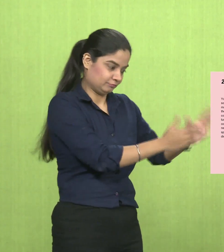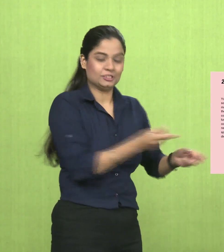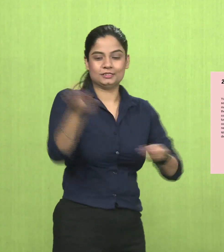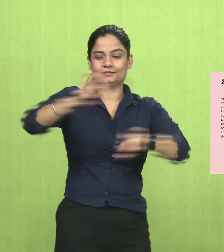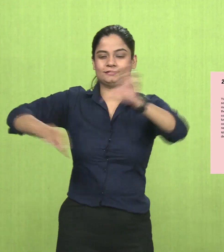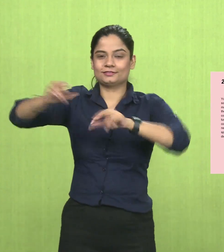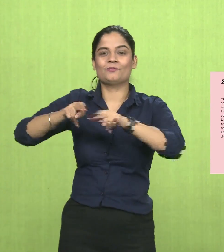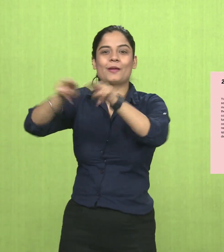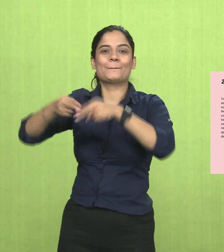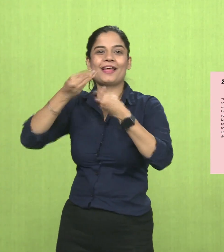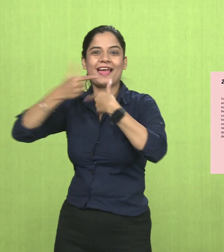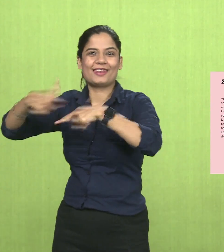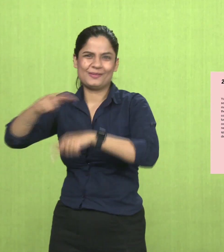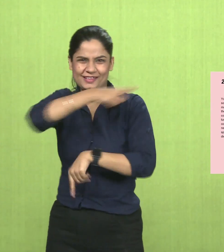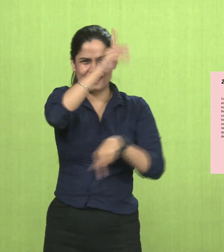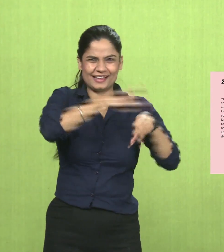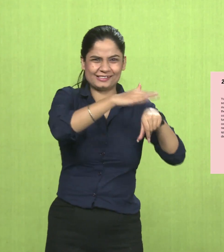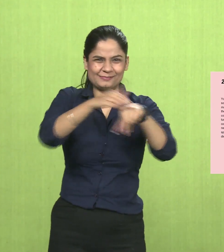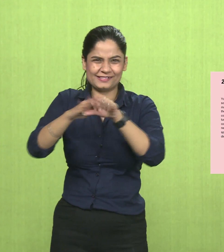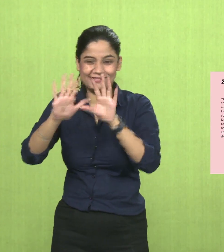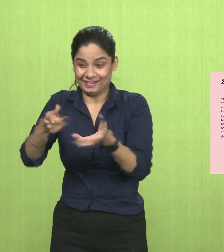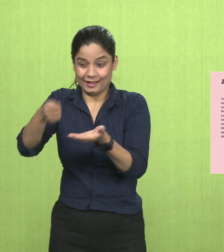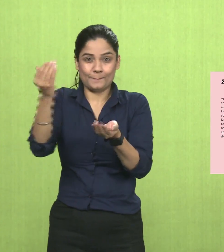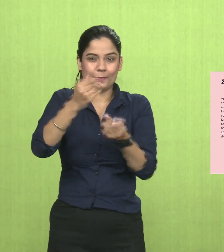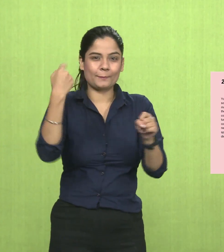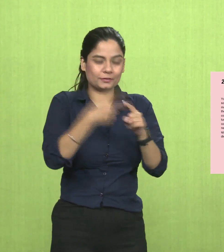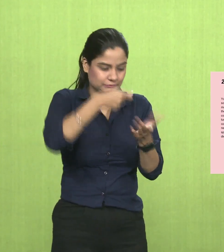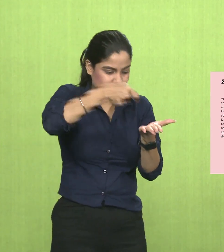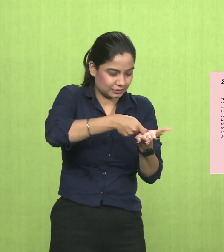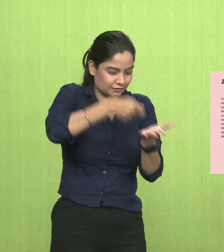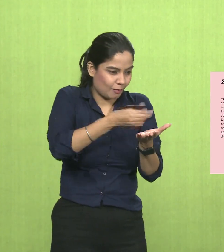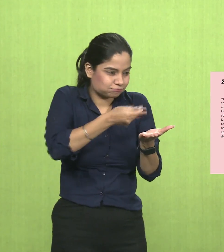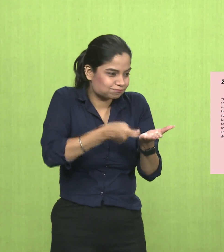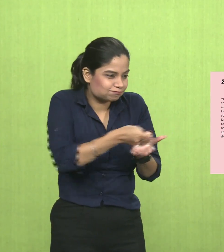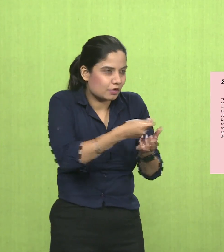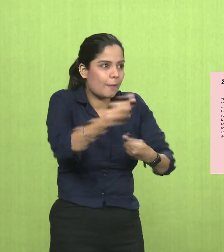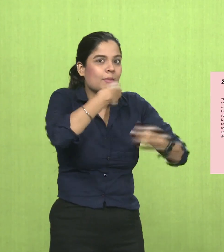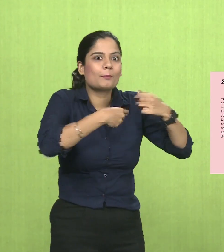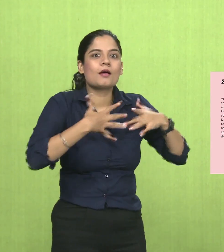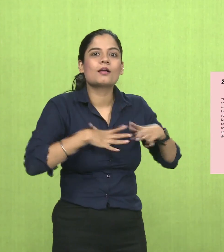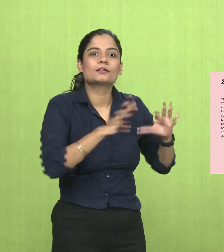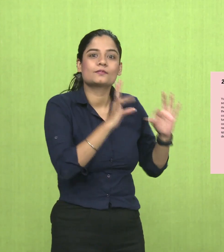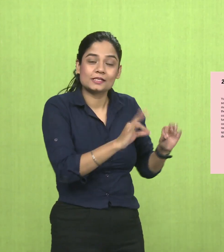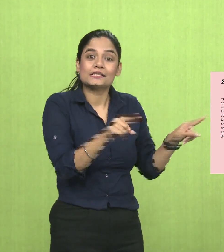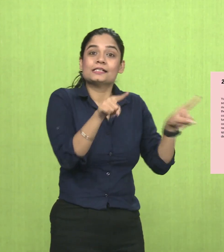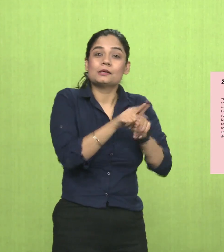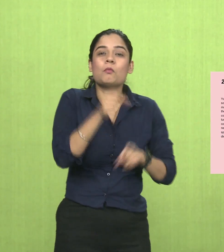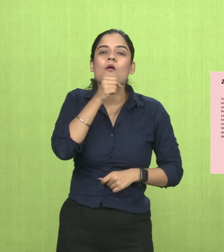separate katori and eat the spicy dal for the whole family. Add the spices later. We would feed the baby with mashed